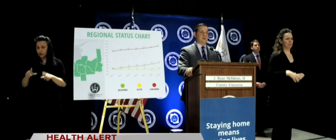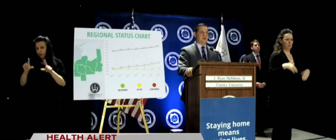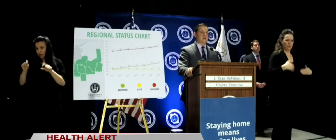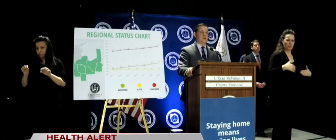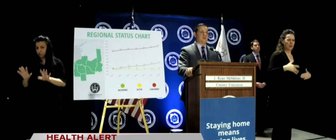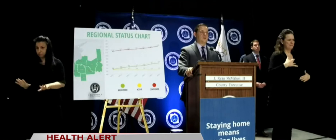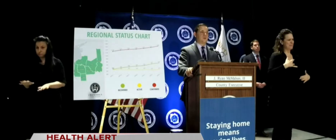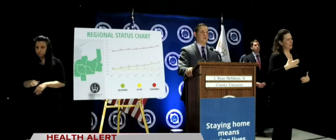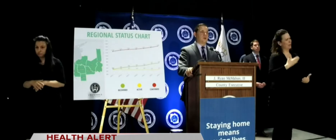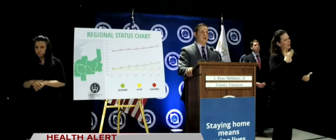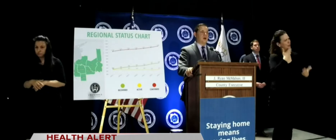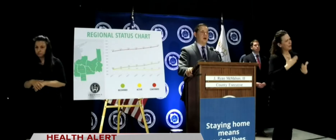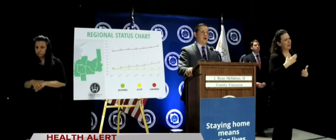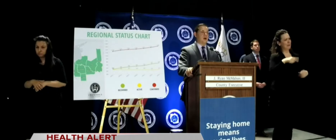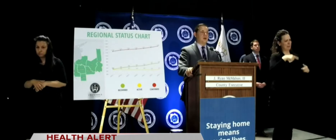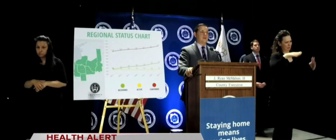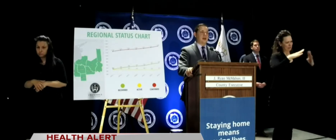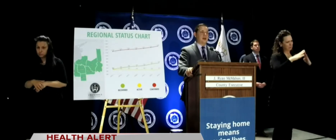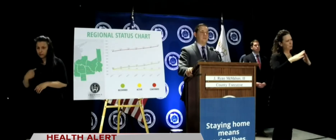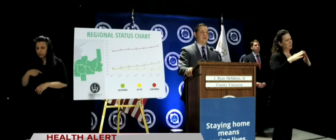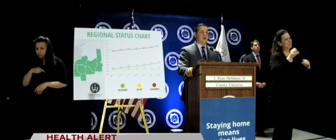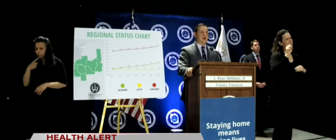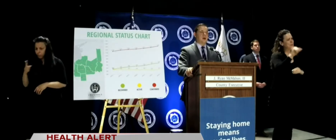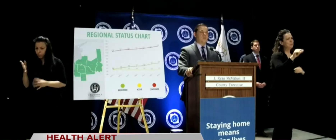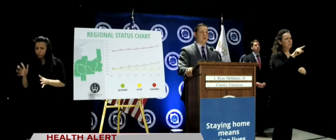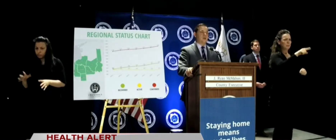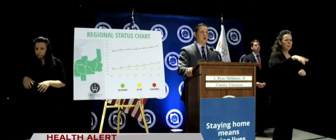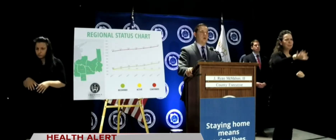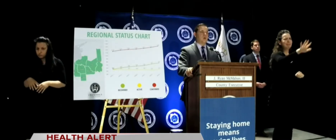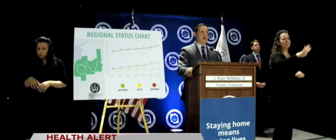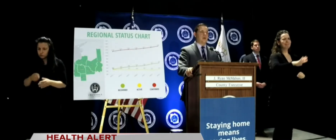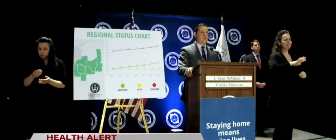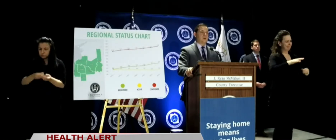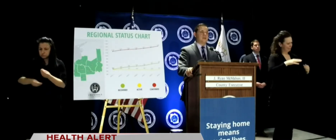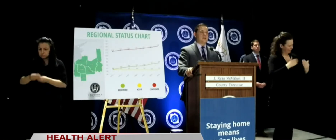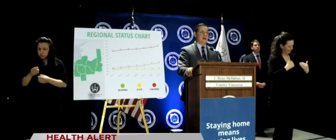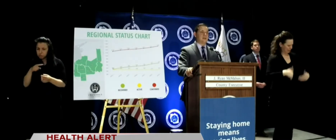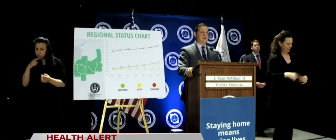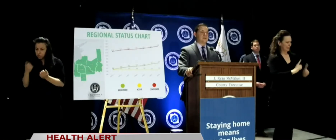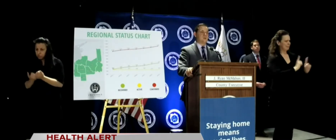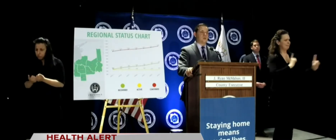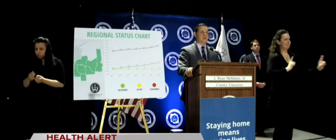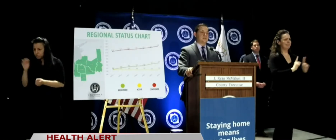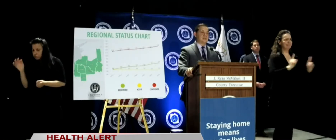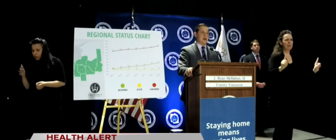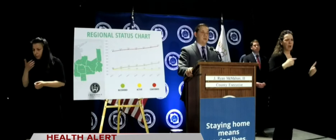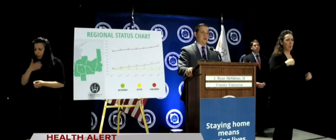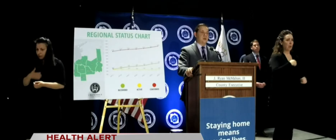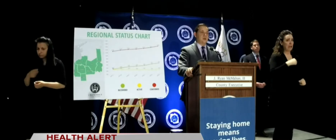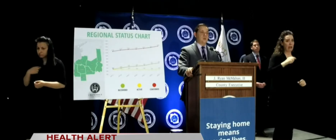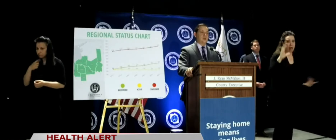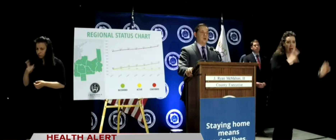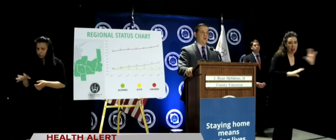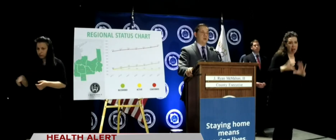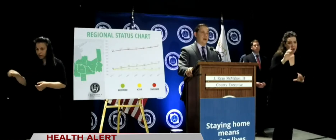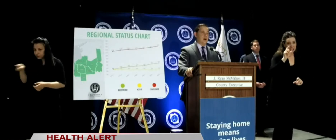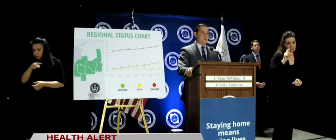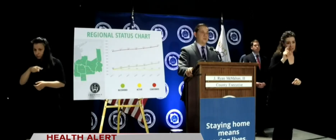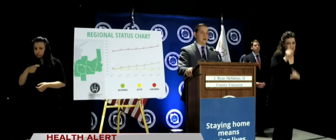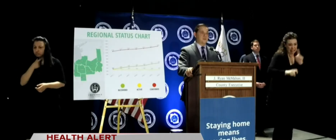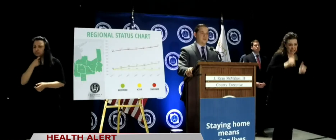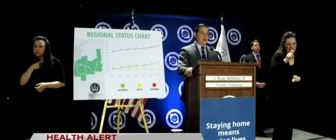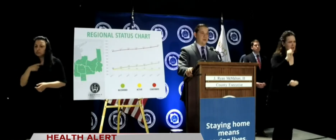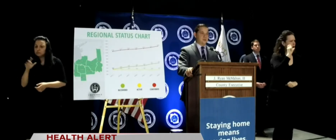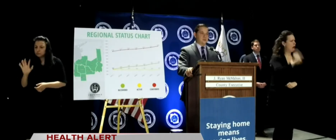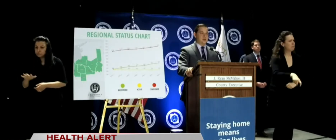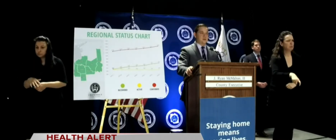here telling you what to do all the time. We know everybody's in on this. We're in this together. We know you're going to help us